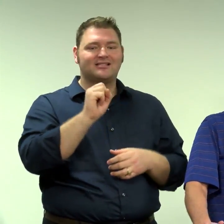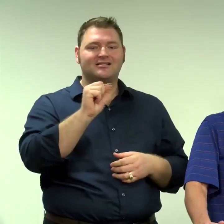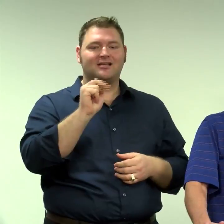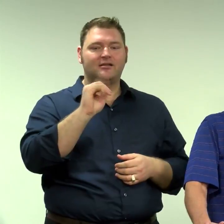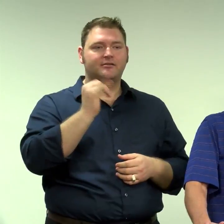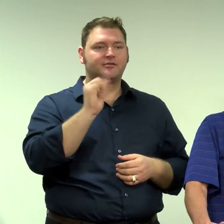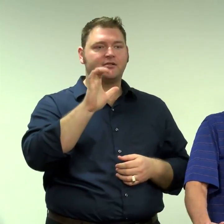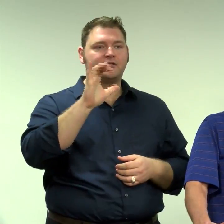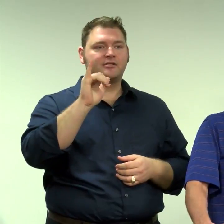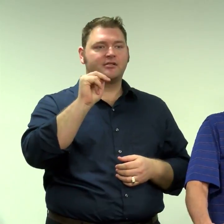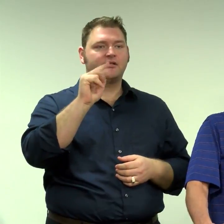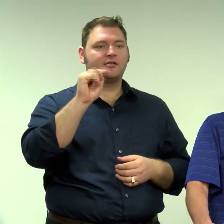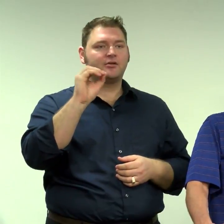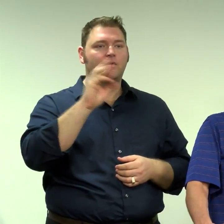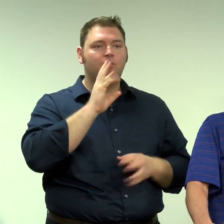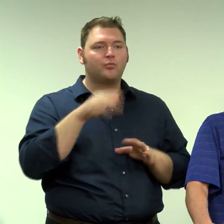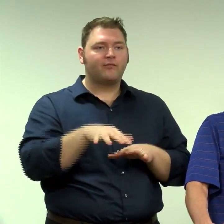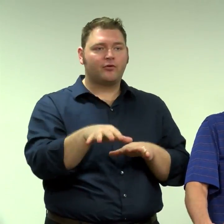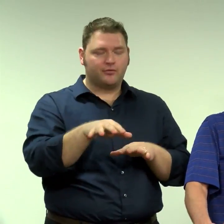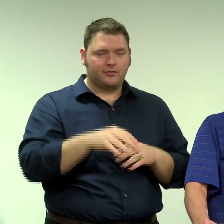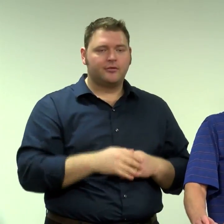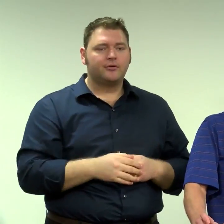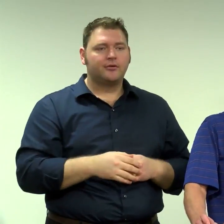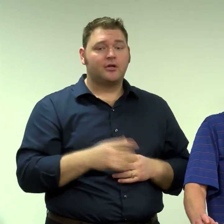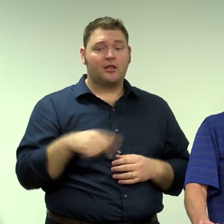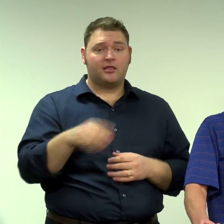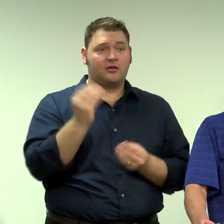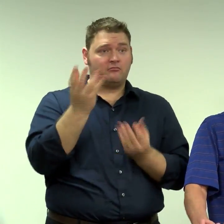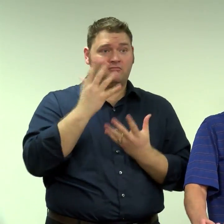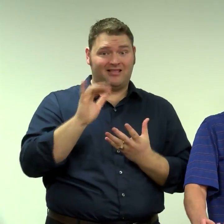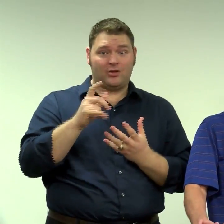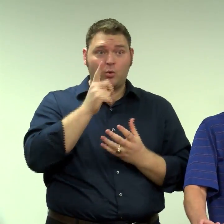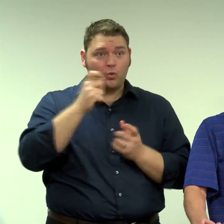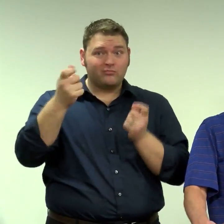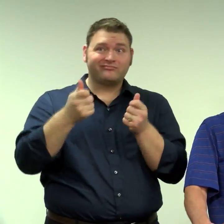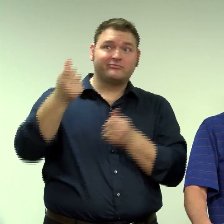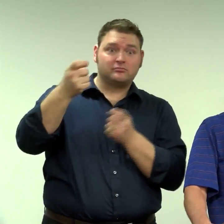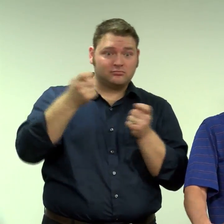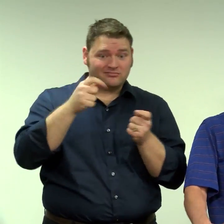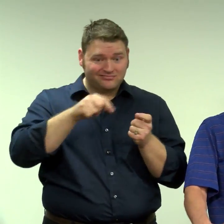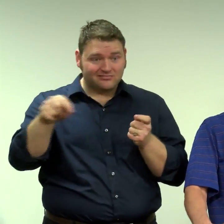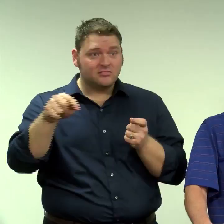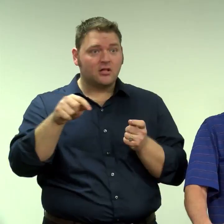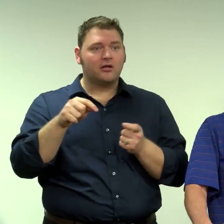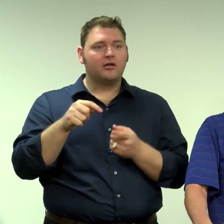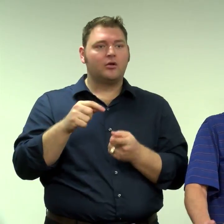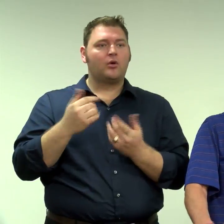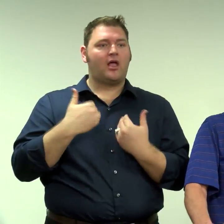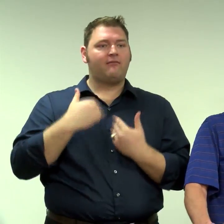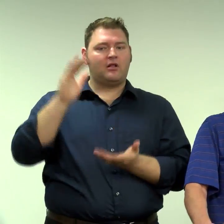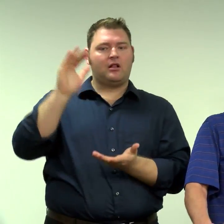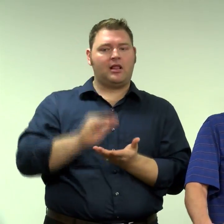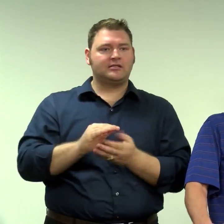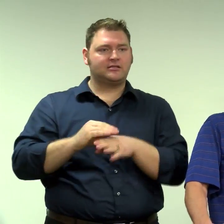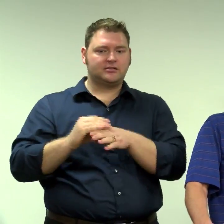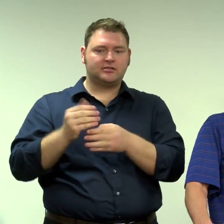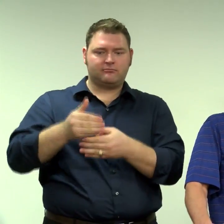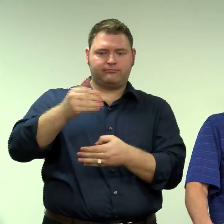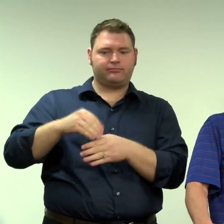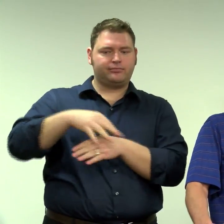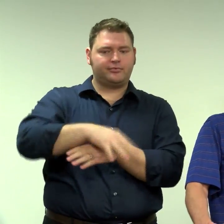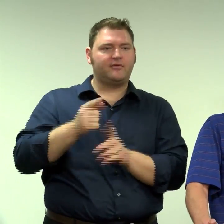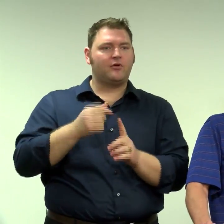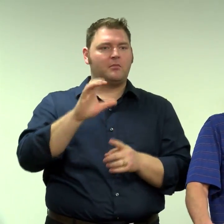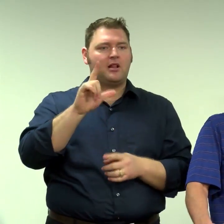We were advised by the San Jacinto River Authority that they have started to decrease their discharges out of Lake Conroe. They have leveled off.